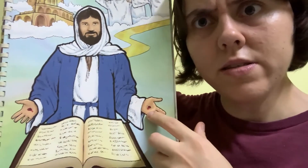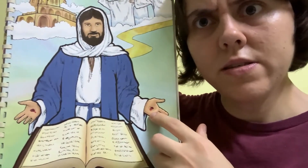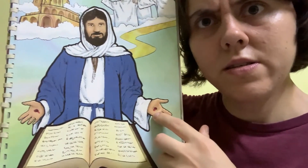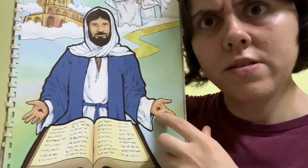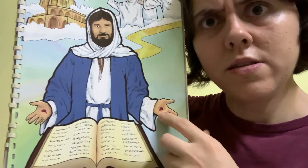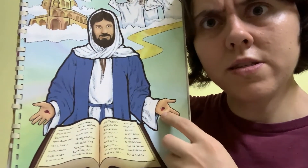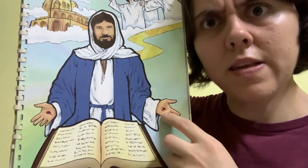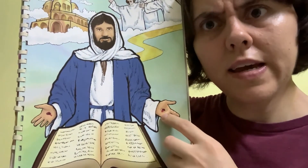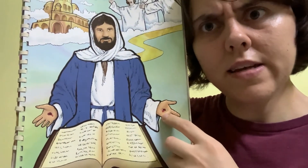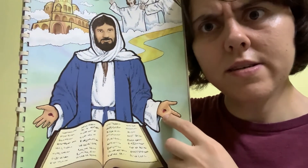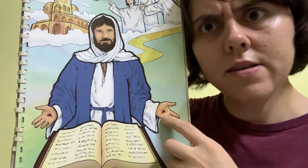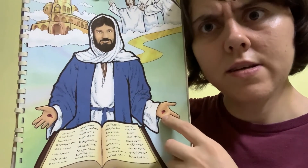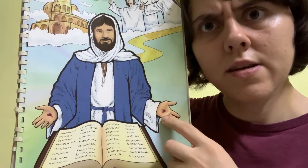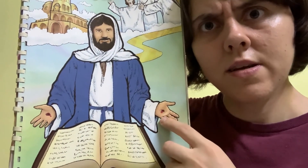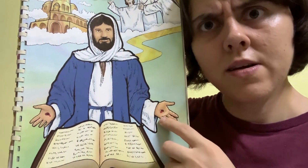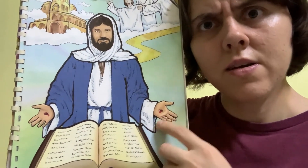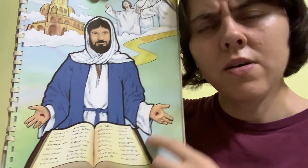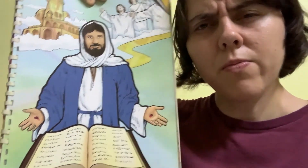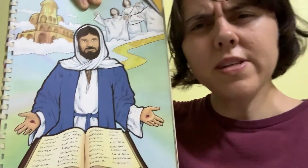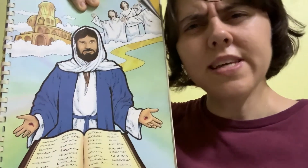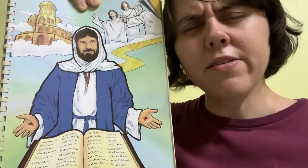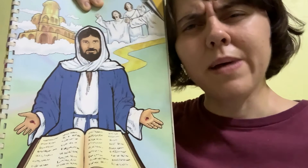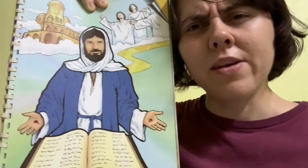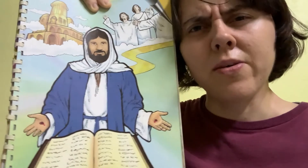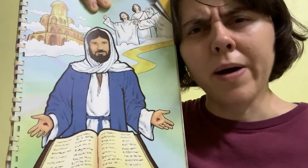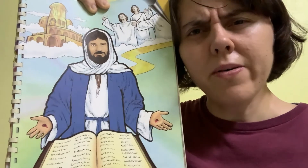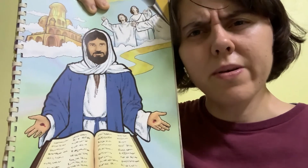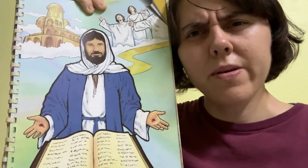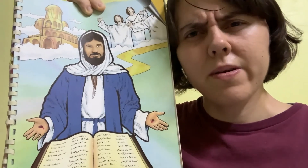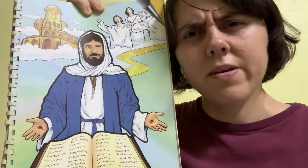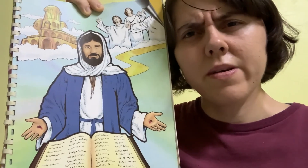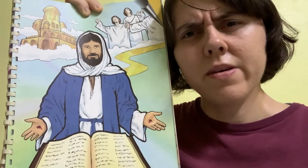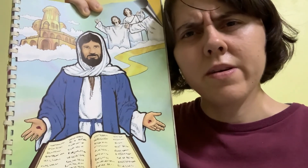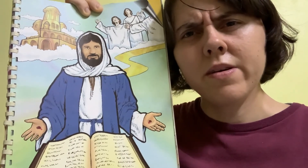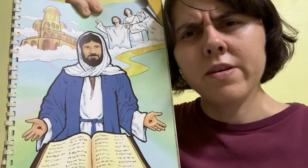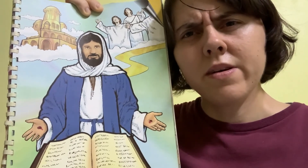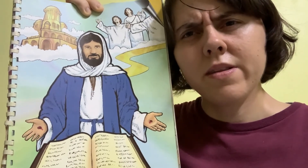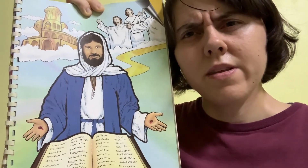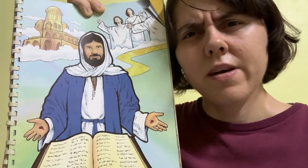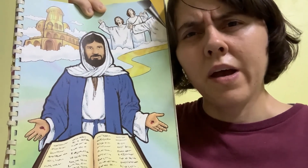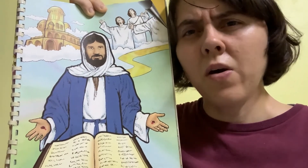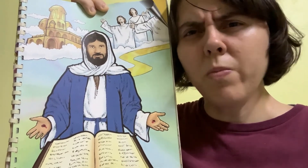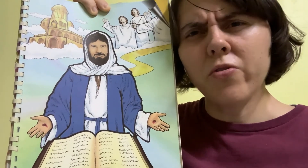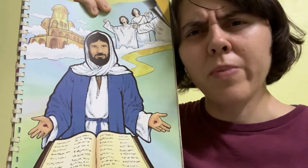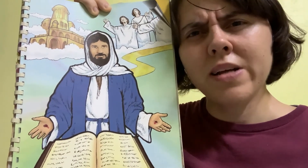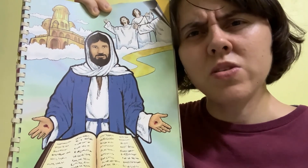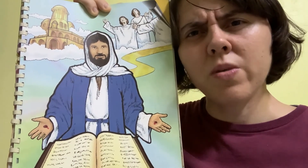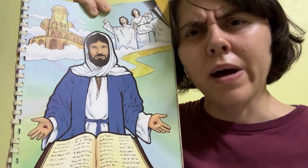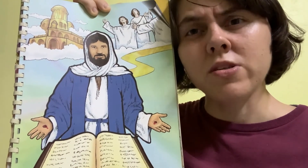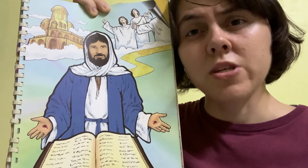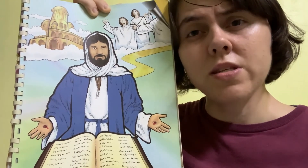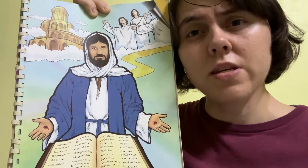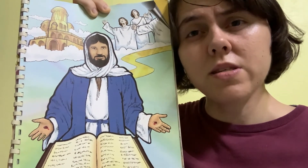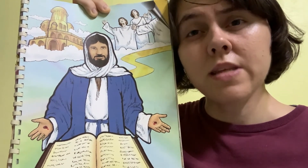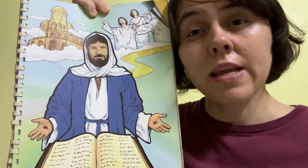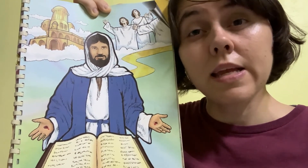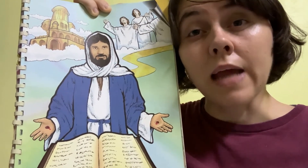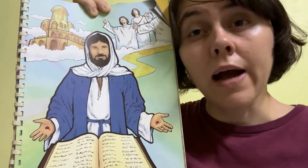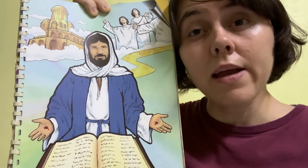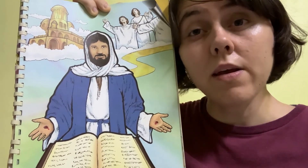You see that? What does that remind you about? I hope it reminds you about Jesus, that he died